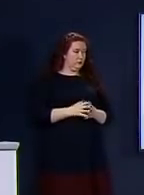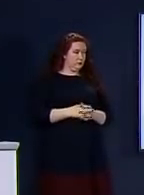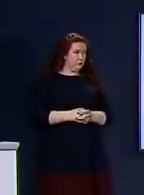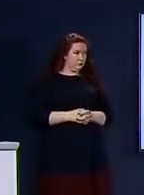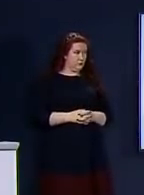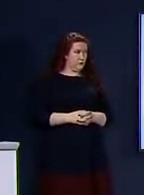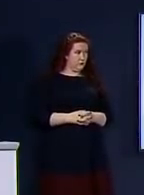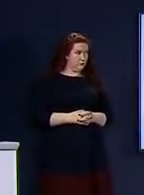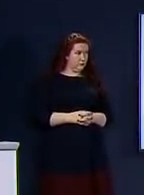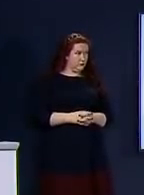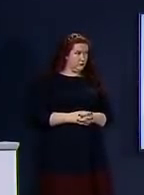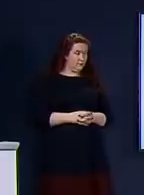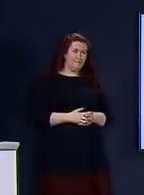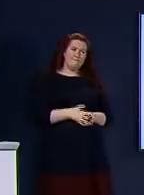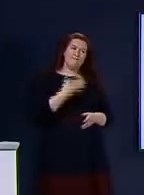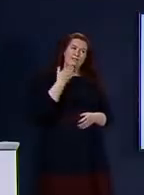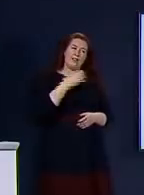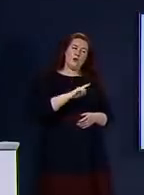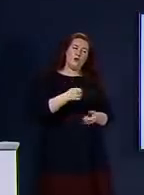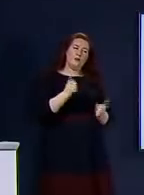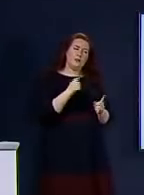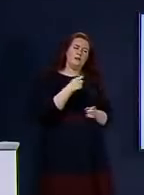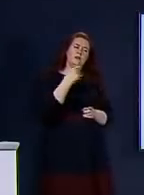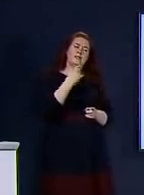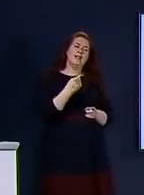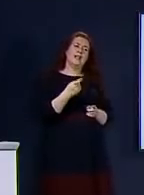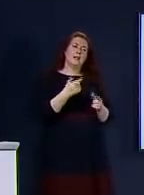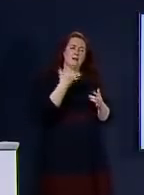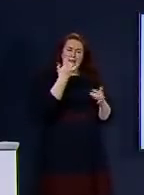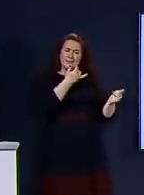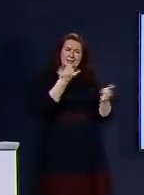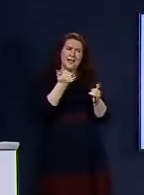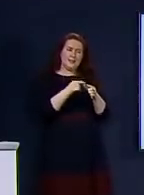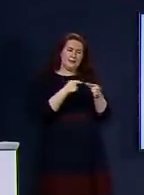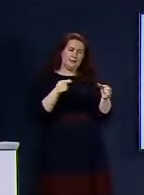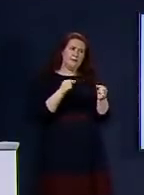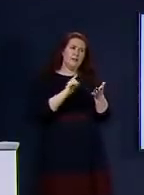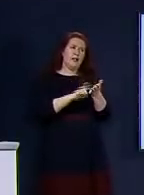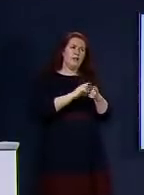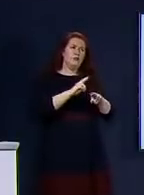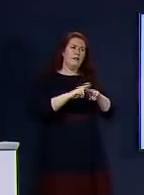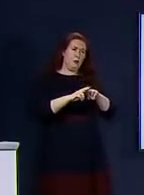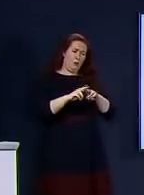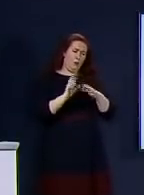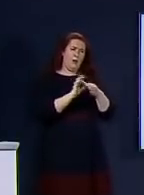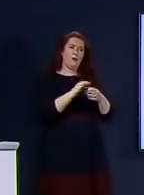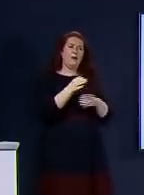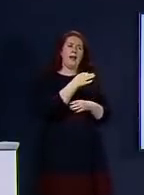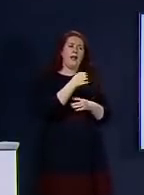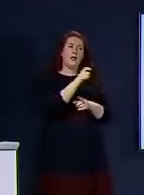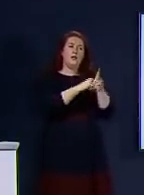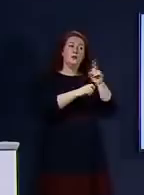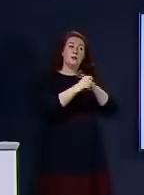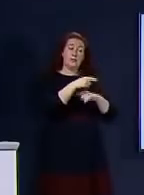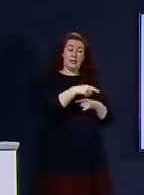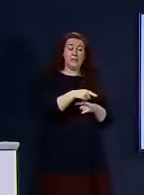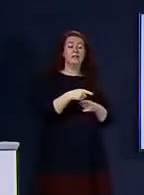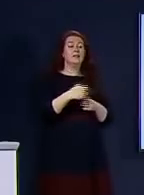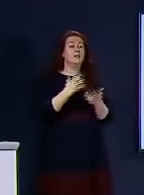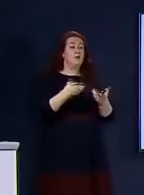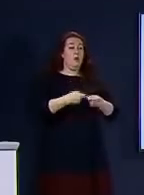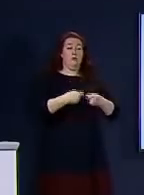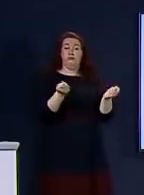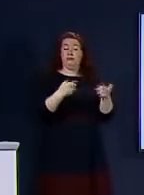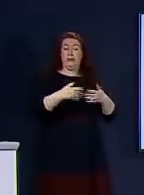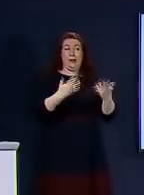Thank you, First Minister. I just wanted to go back. You mentioned lateral flow tests there in relation to island communities. They're obviously made widely